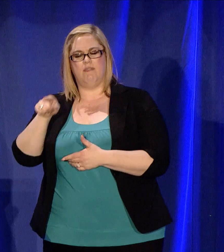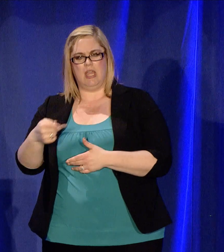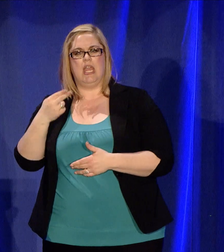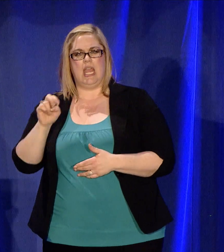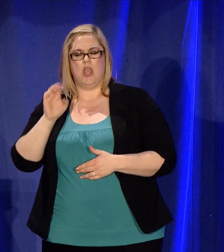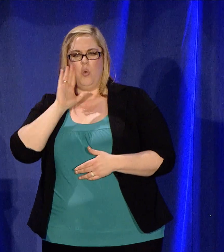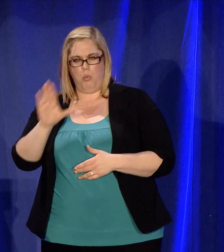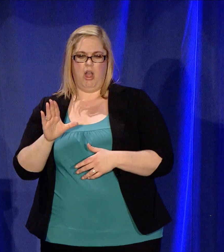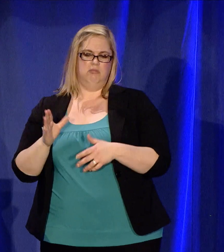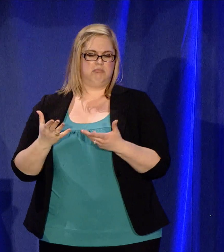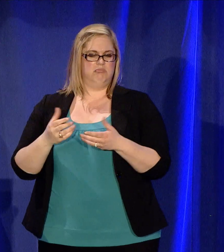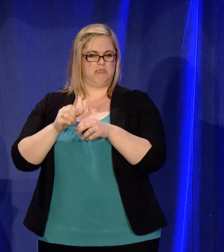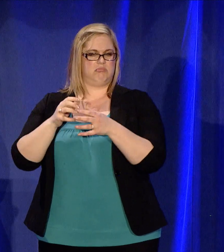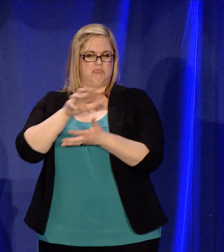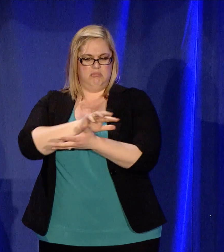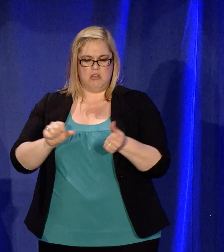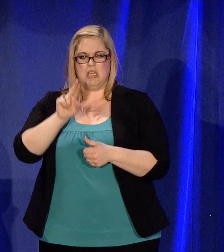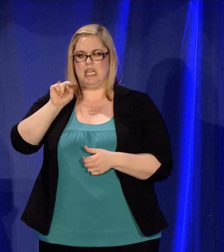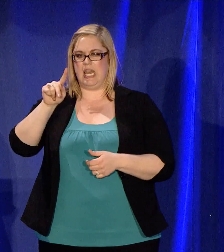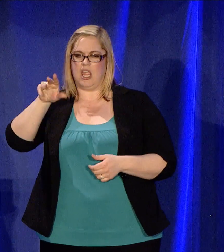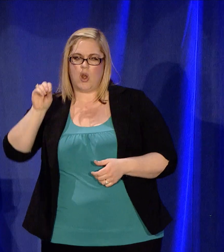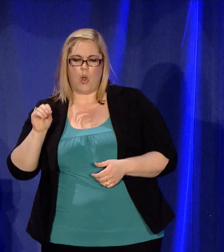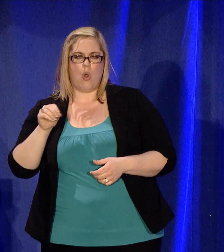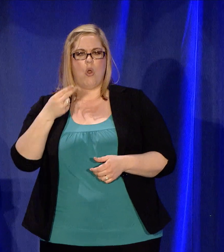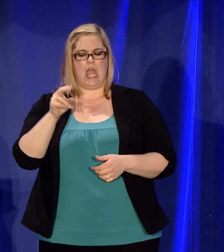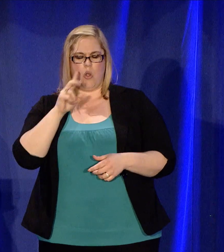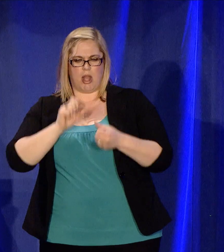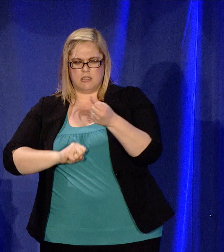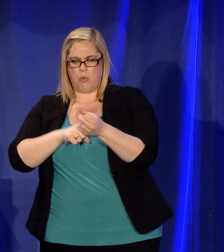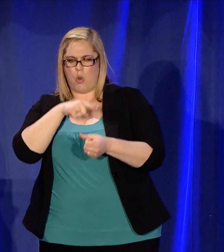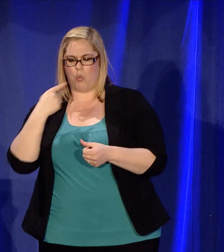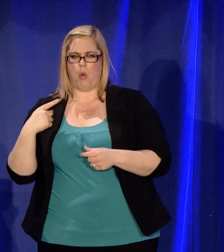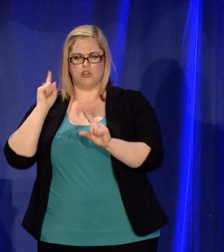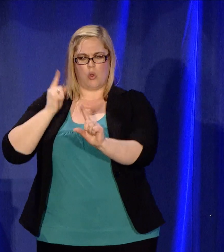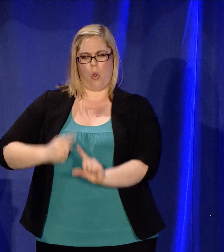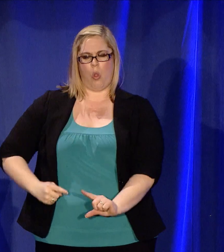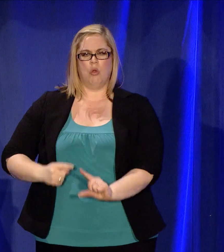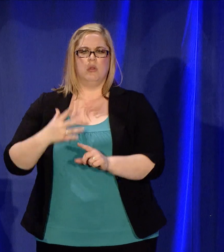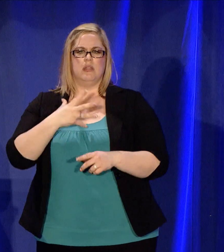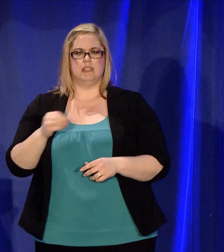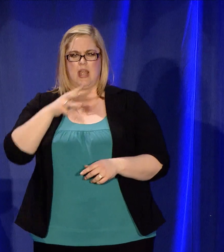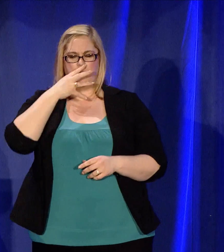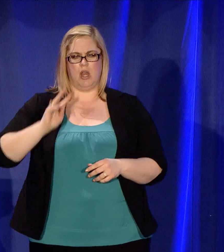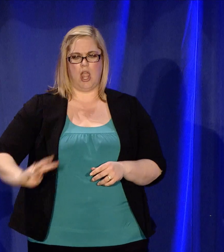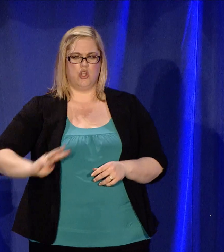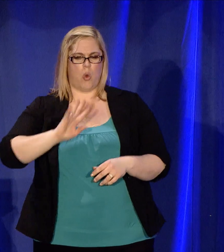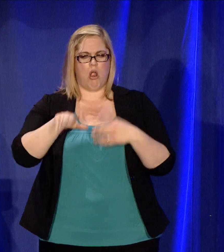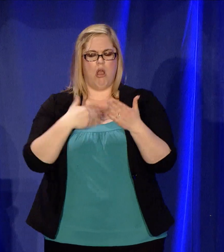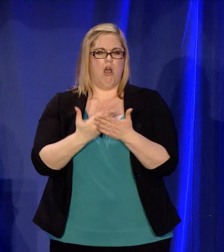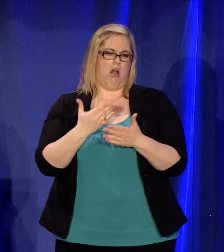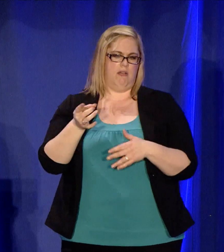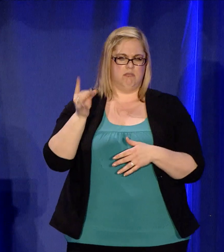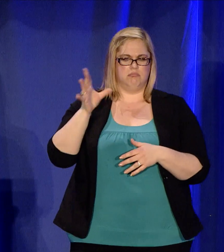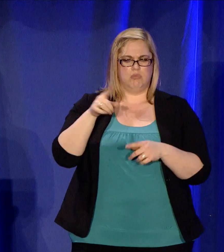NATO, weaken Europe, remove sanctions on Russia for its invasion of Ukraine, and ignore the murderous brutality of the Assad